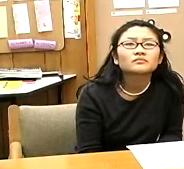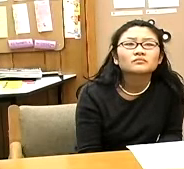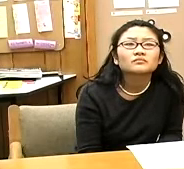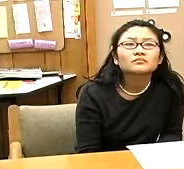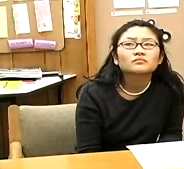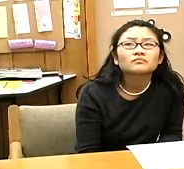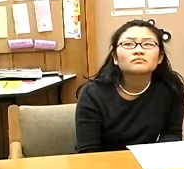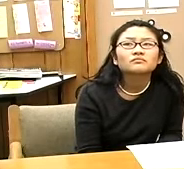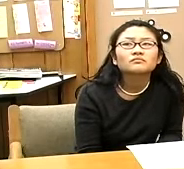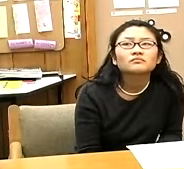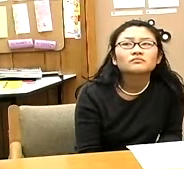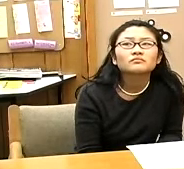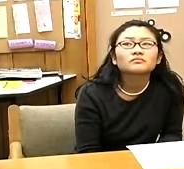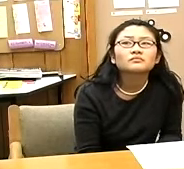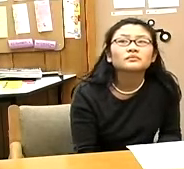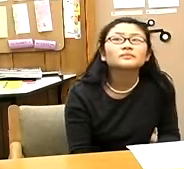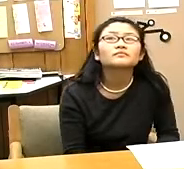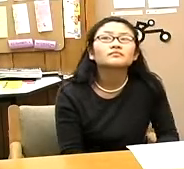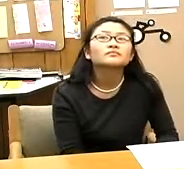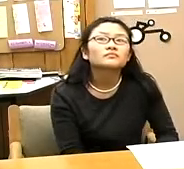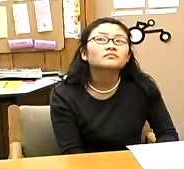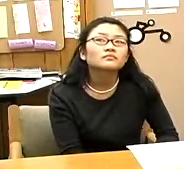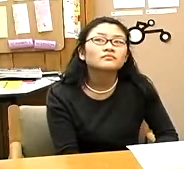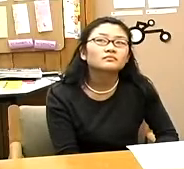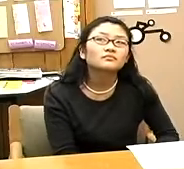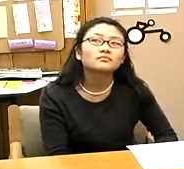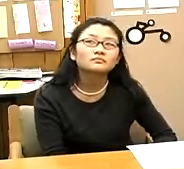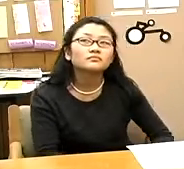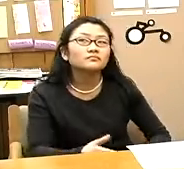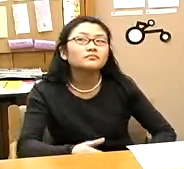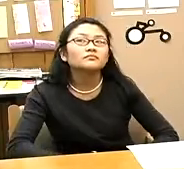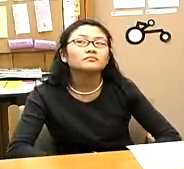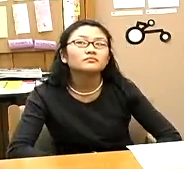That would go along with the photography. Is there something else that you're kind of interested in?